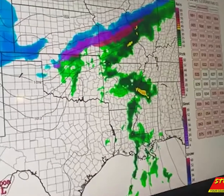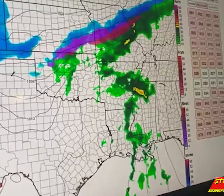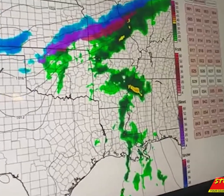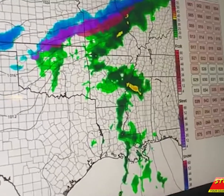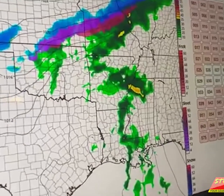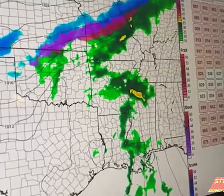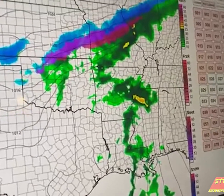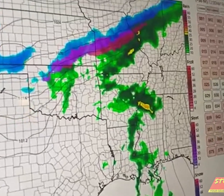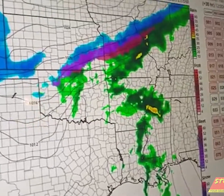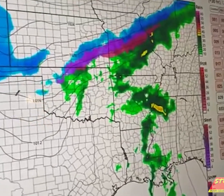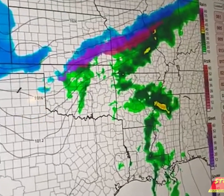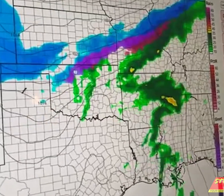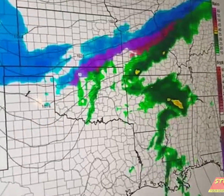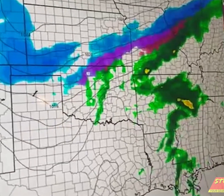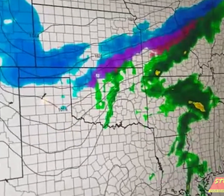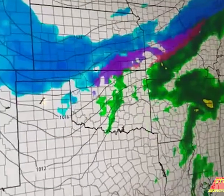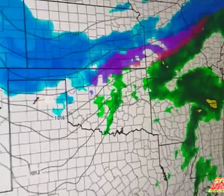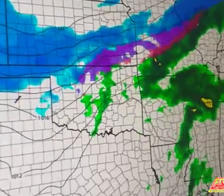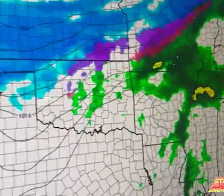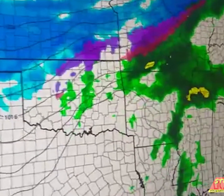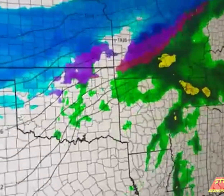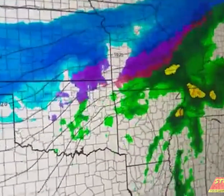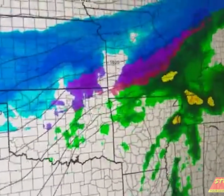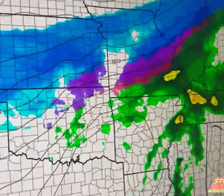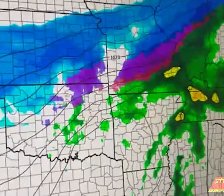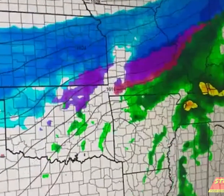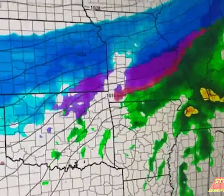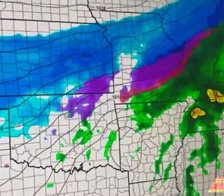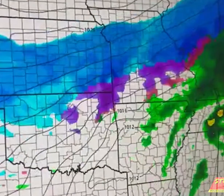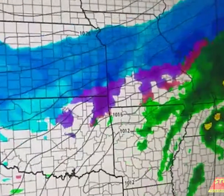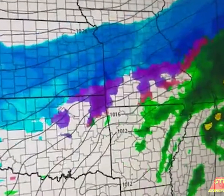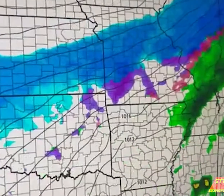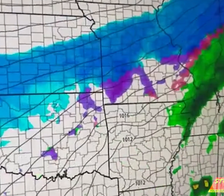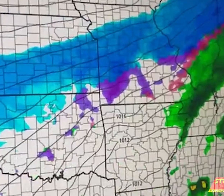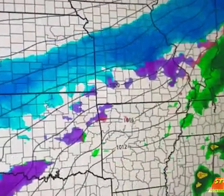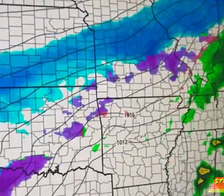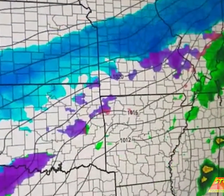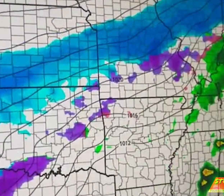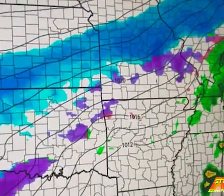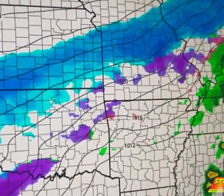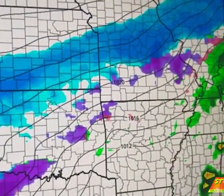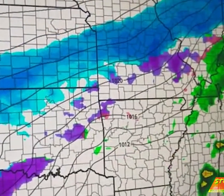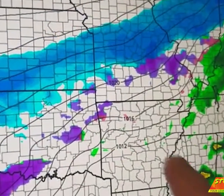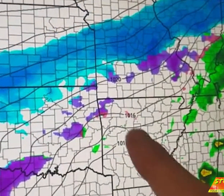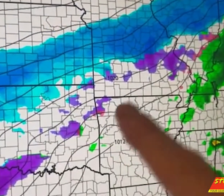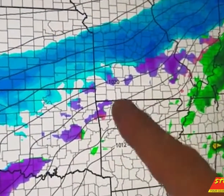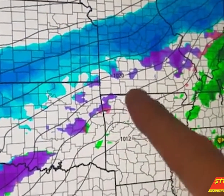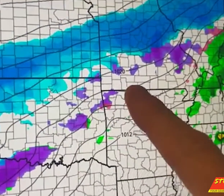the 3K, so we're going to do that. And it goes by hour. So now we're thinking, it's not saying a lot right now.